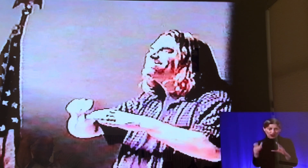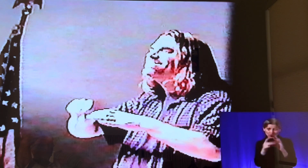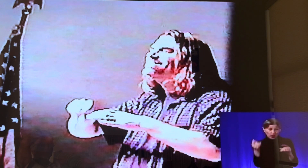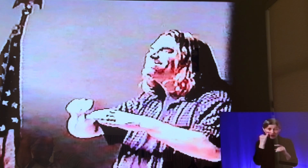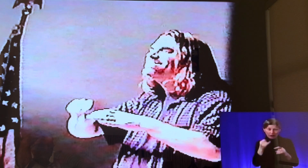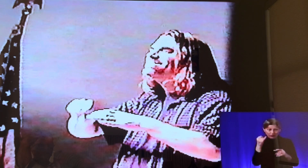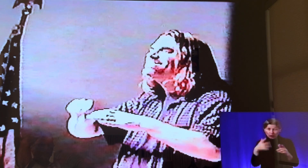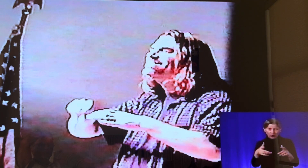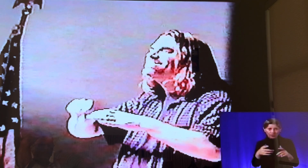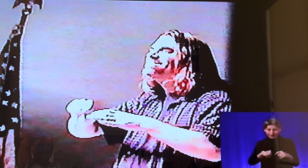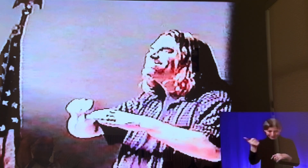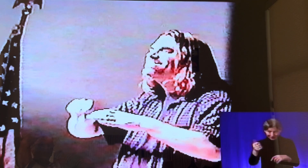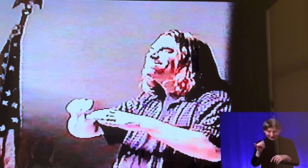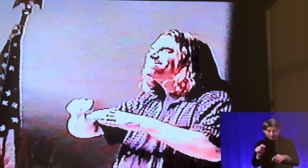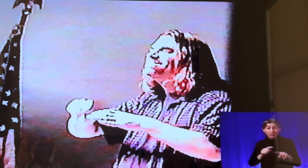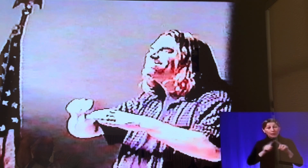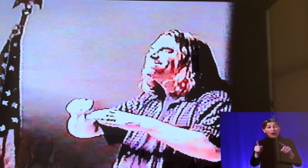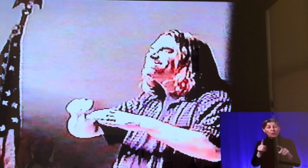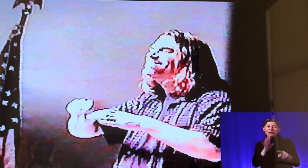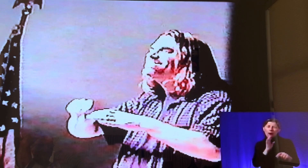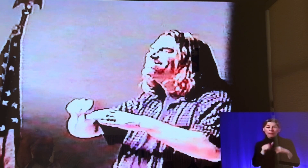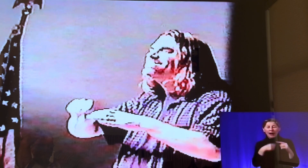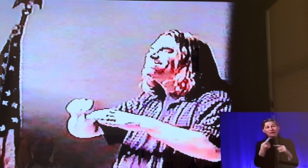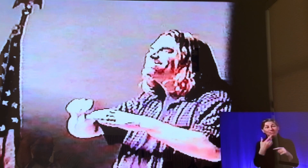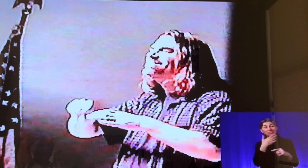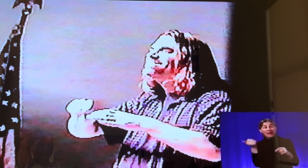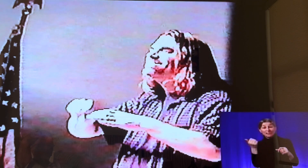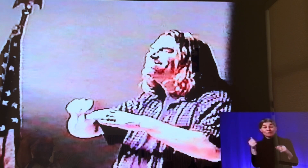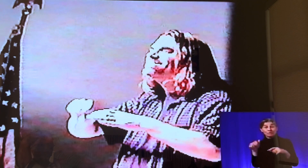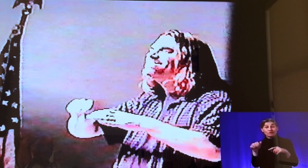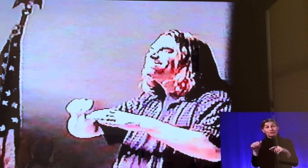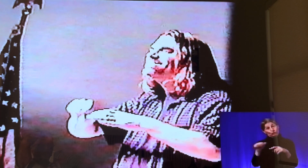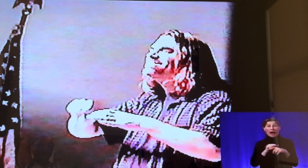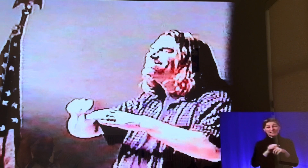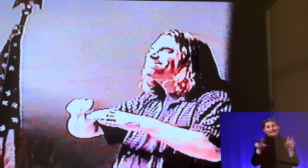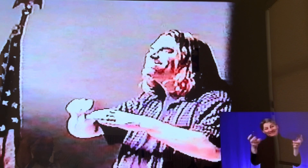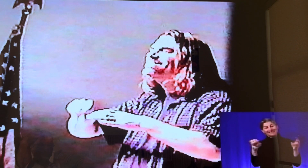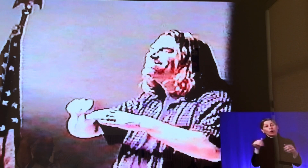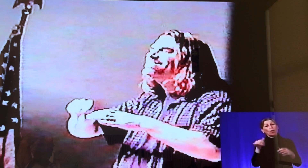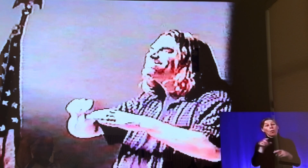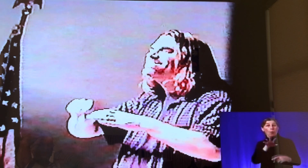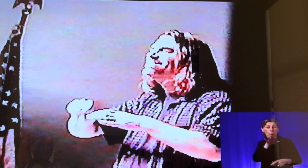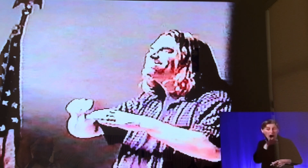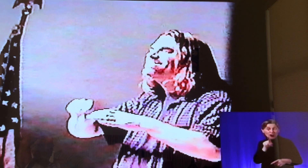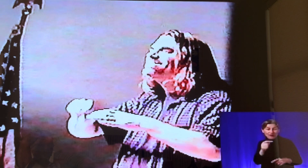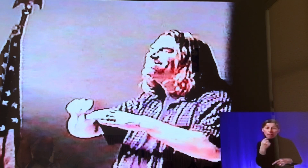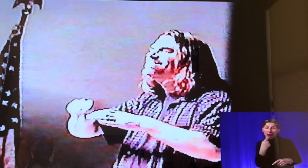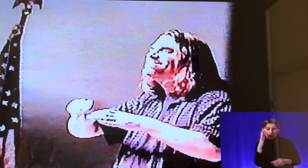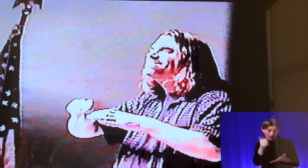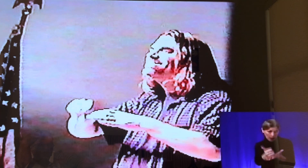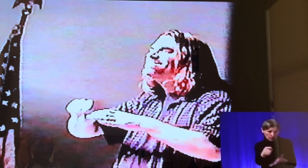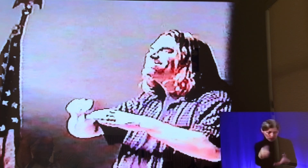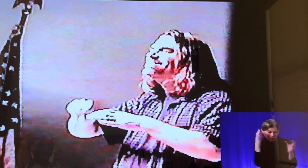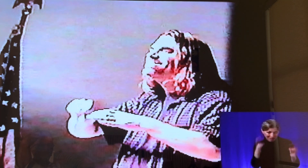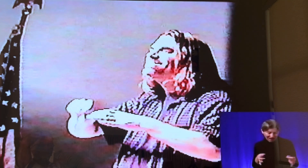talking about best practice, again, here's a place where watching his mouth would help you. One other thing I want to